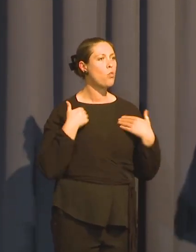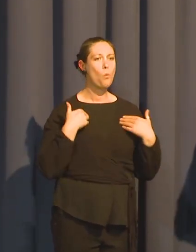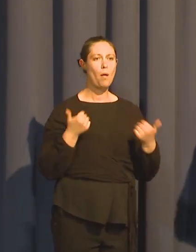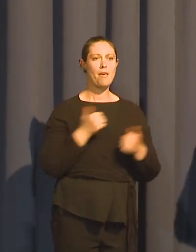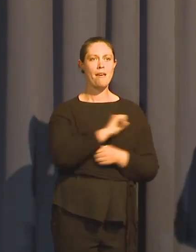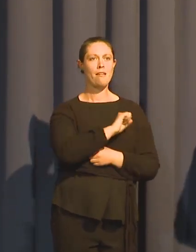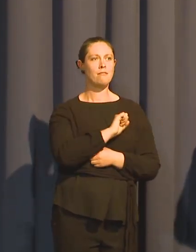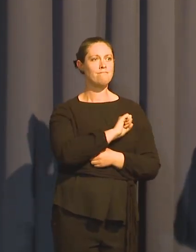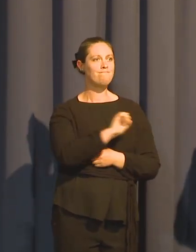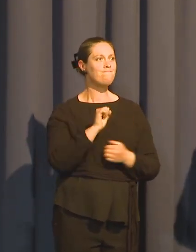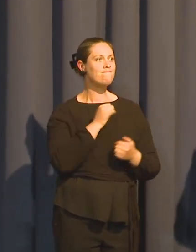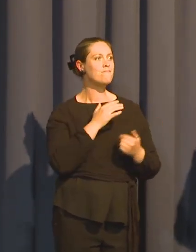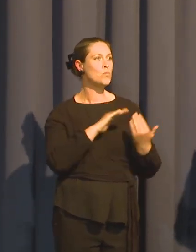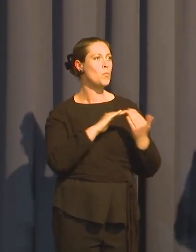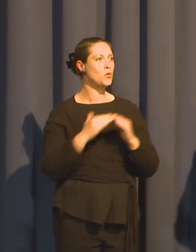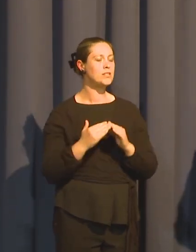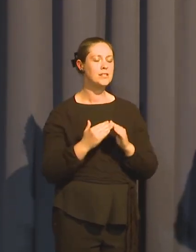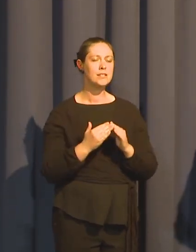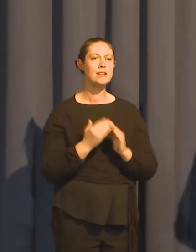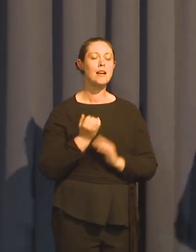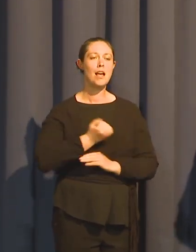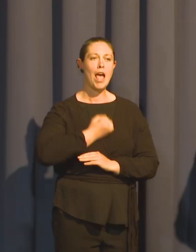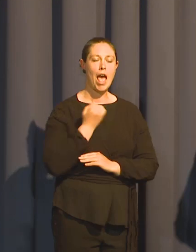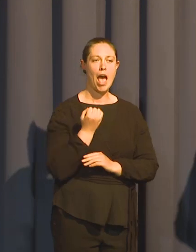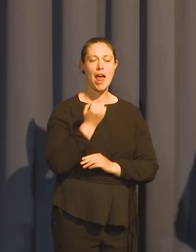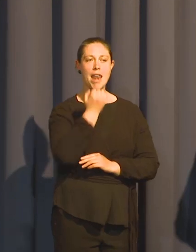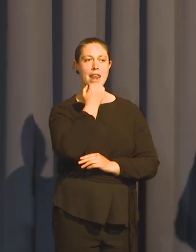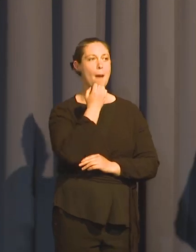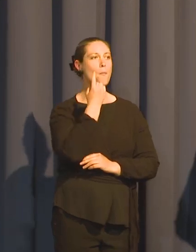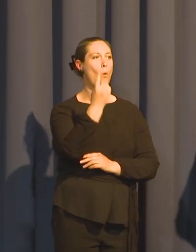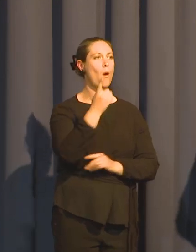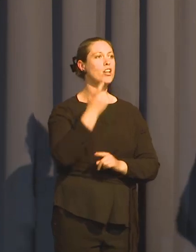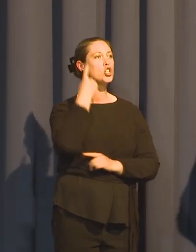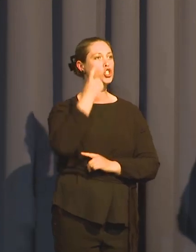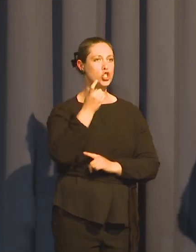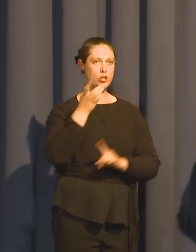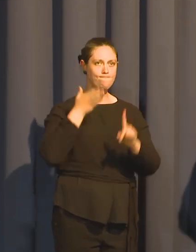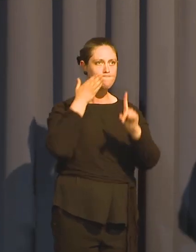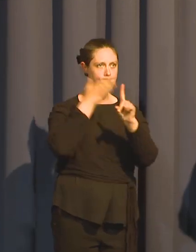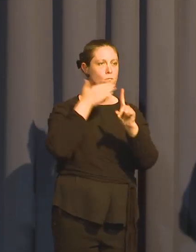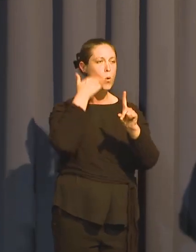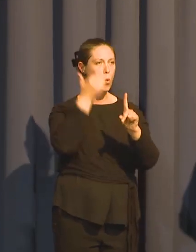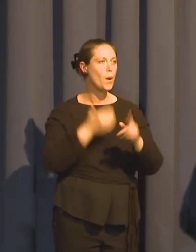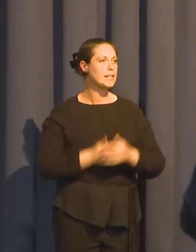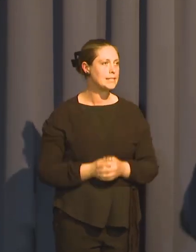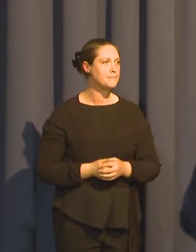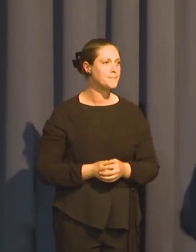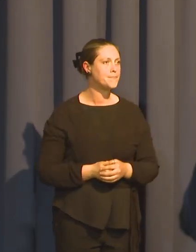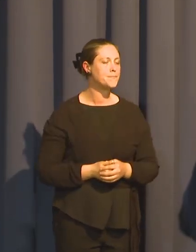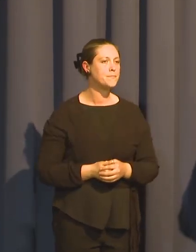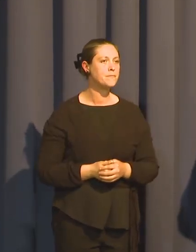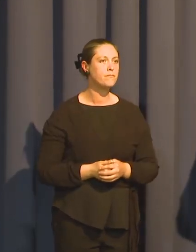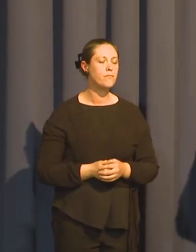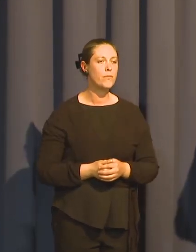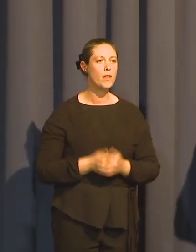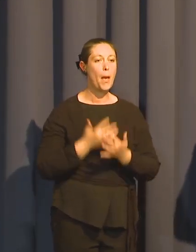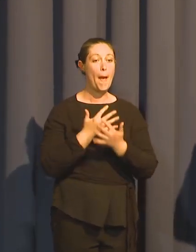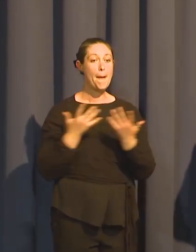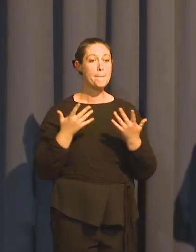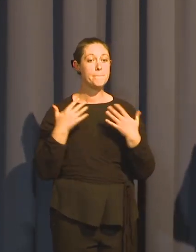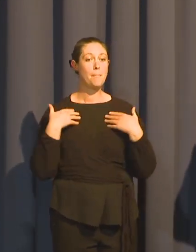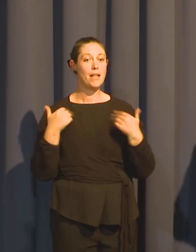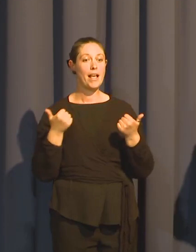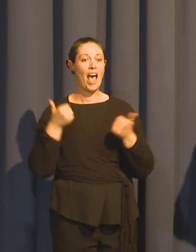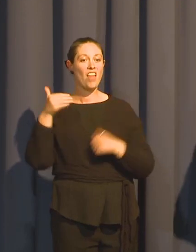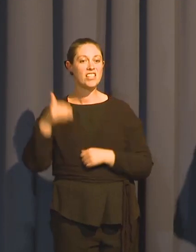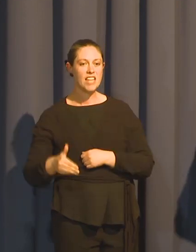our residents has always been our number one concern. And working in partnership with Public Health South, we're doing everything